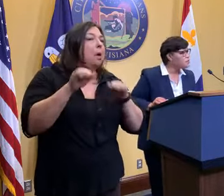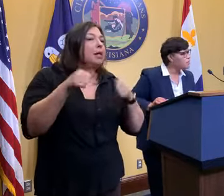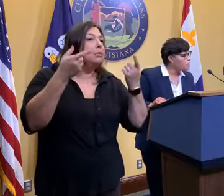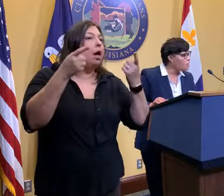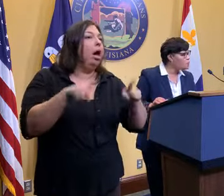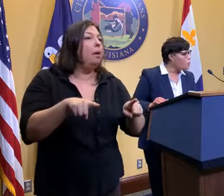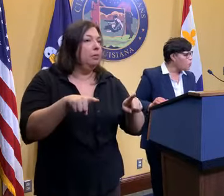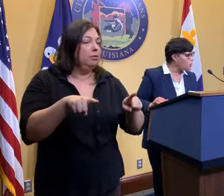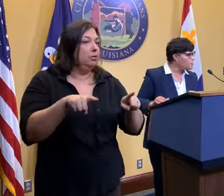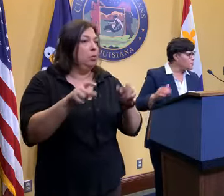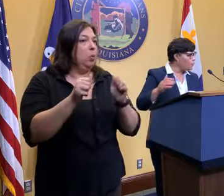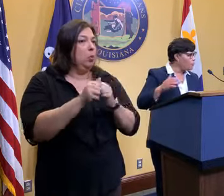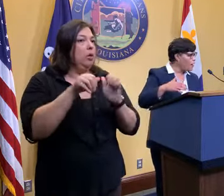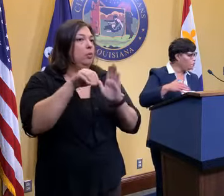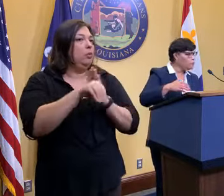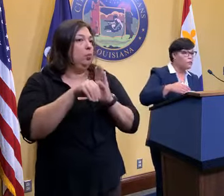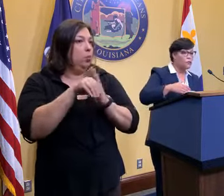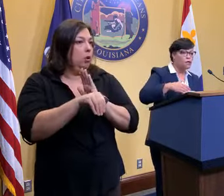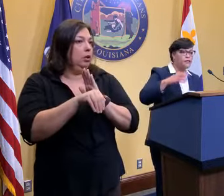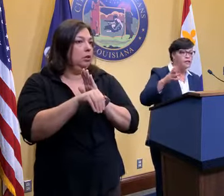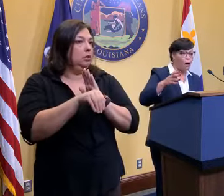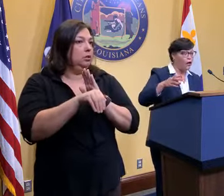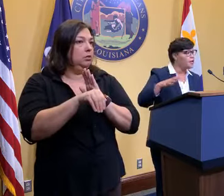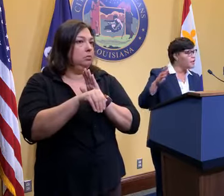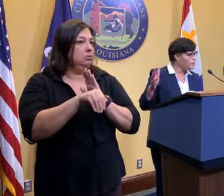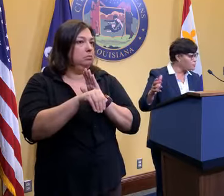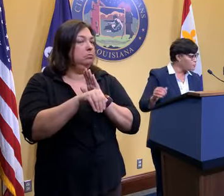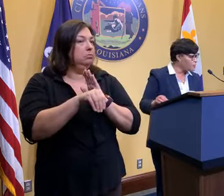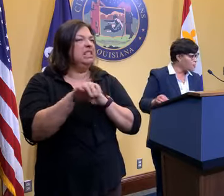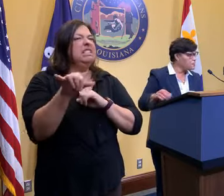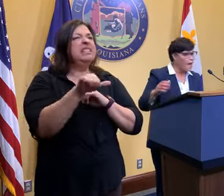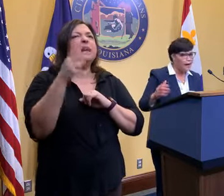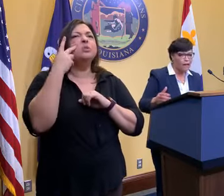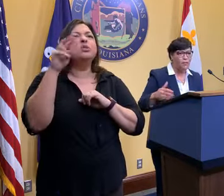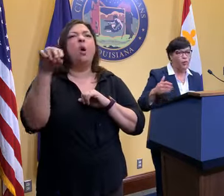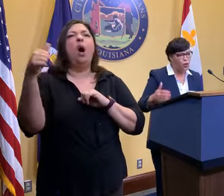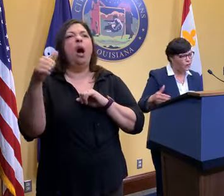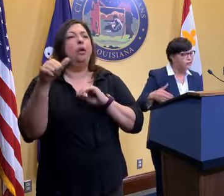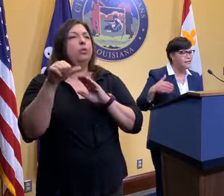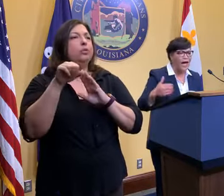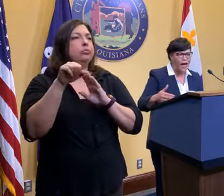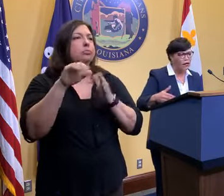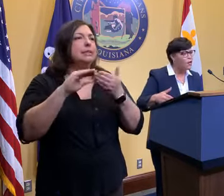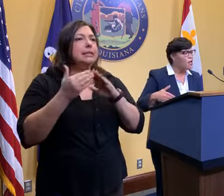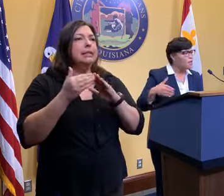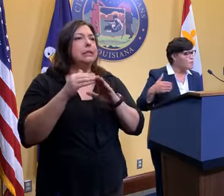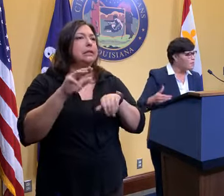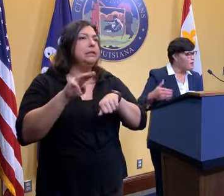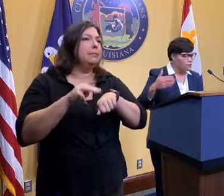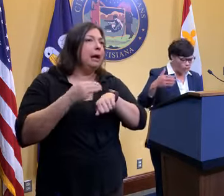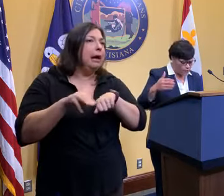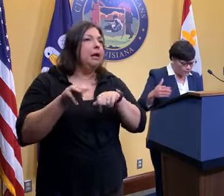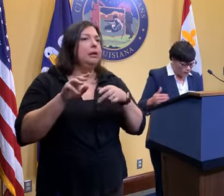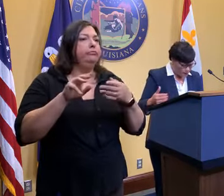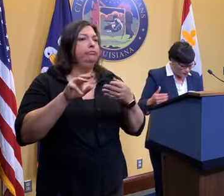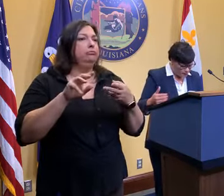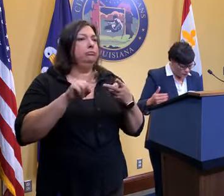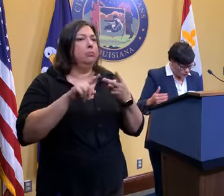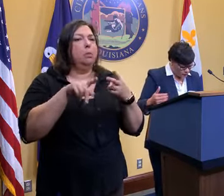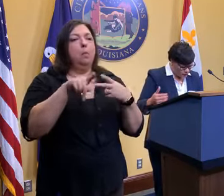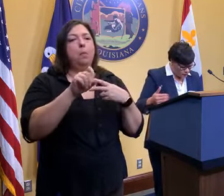to the city of New Orleans, like what we saw in other cities, Miami, Portland, Seattle, many of